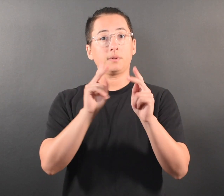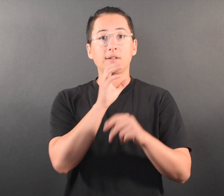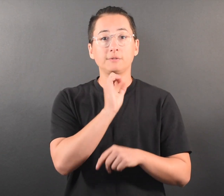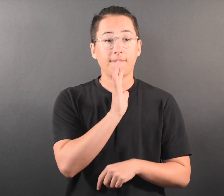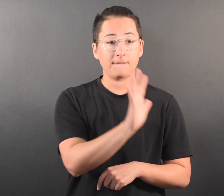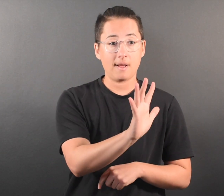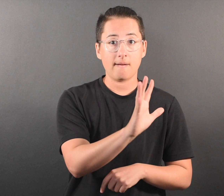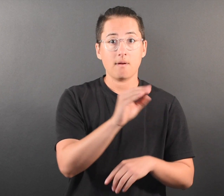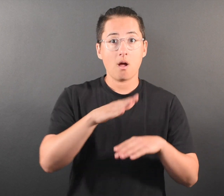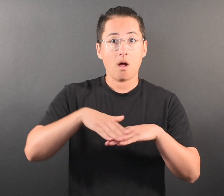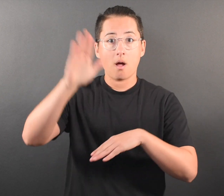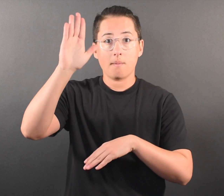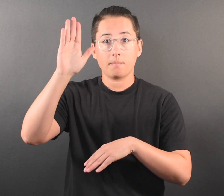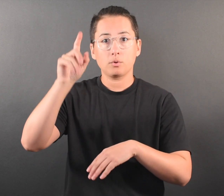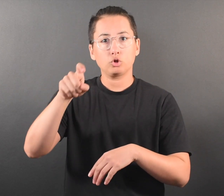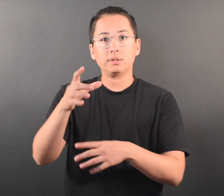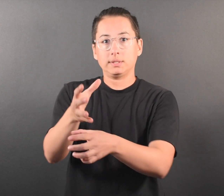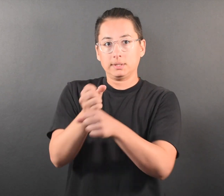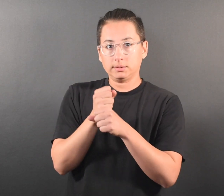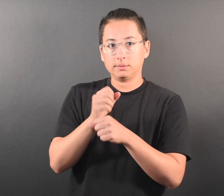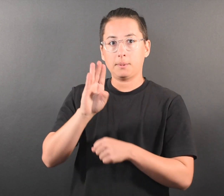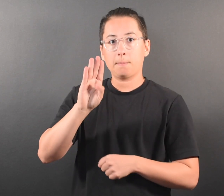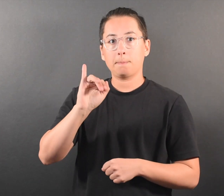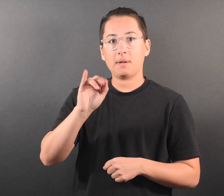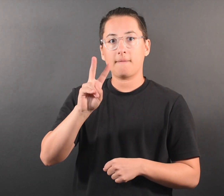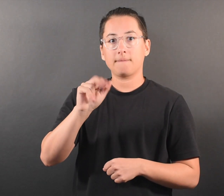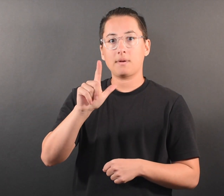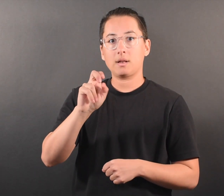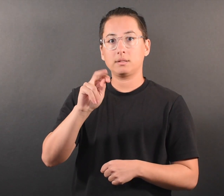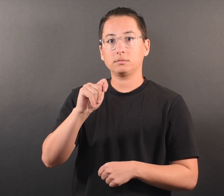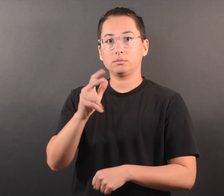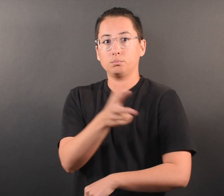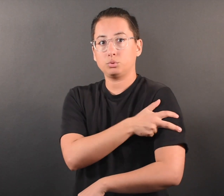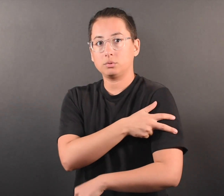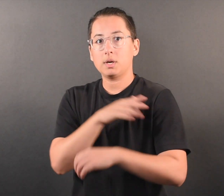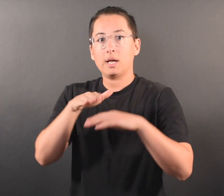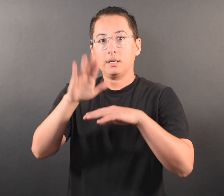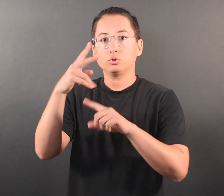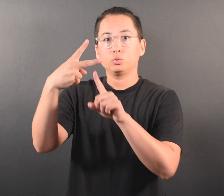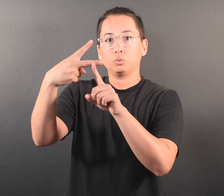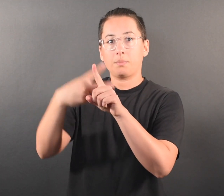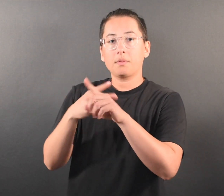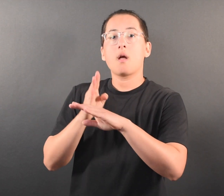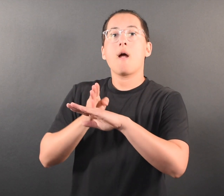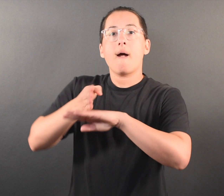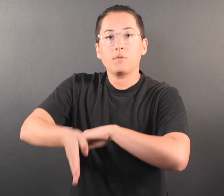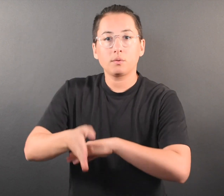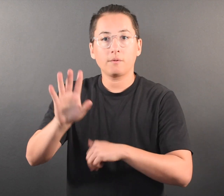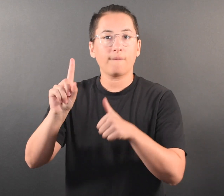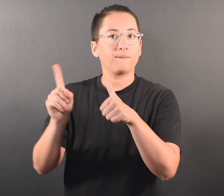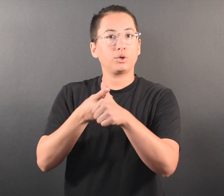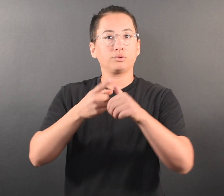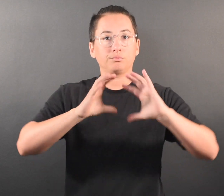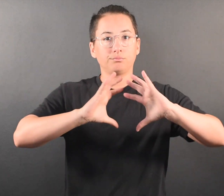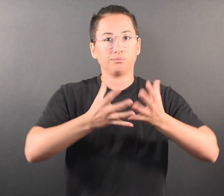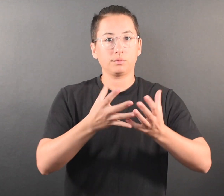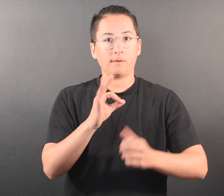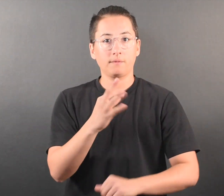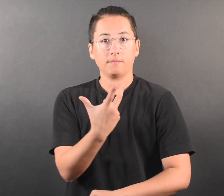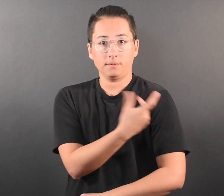and older should get an updated bivalent booster shot at least 2 months after their primary series of vaccine